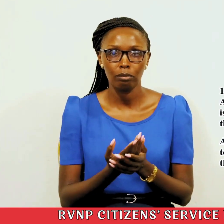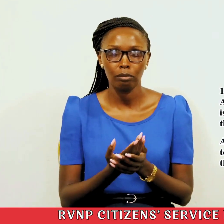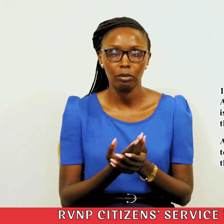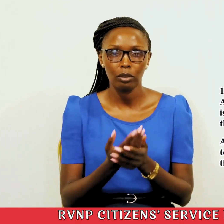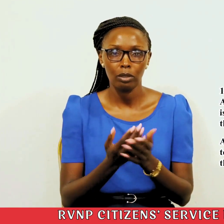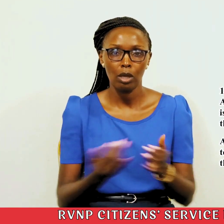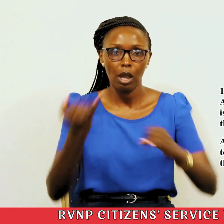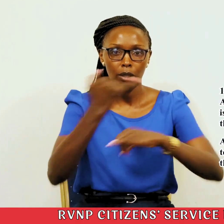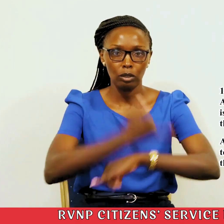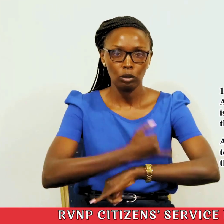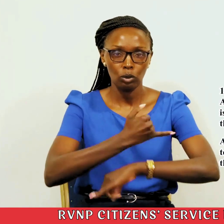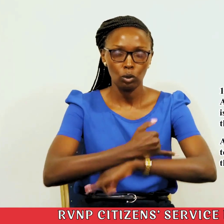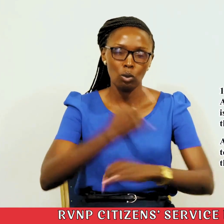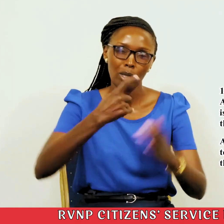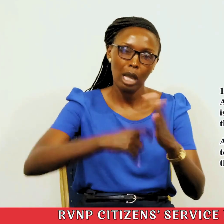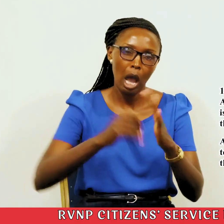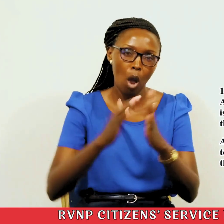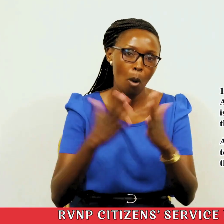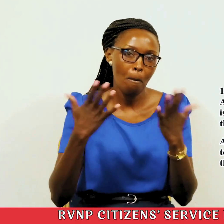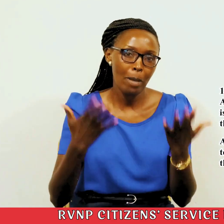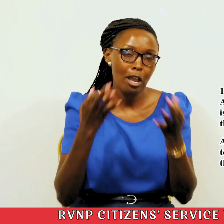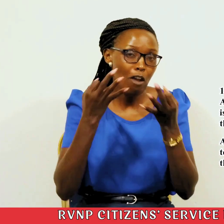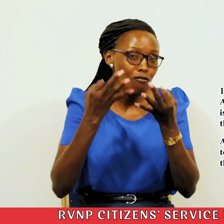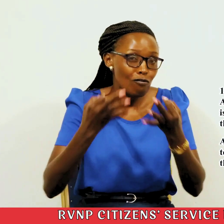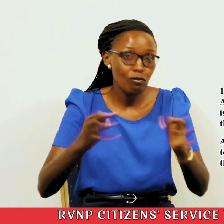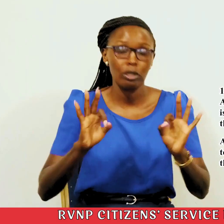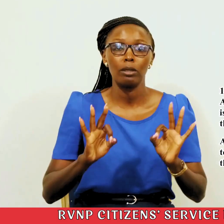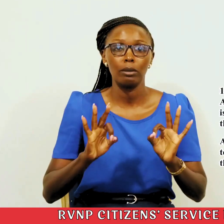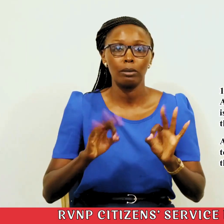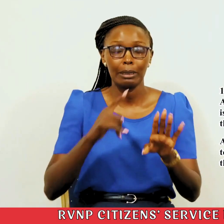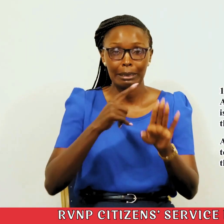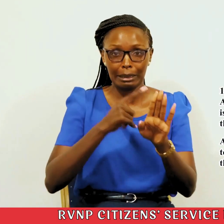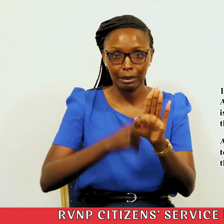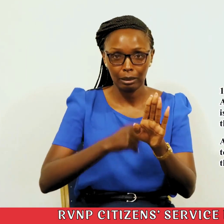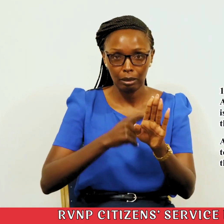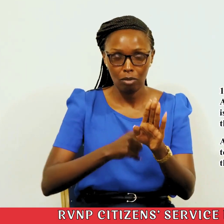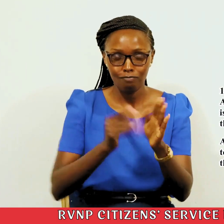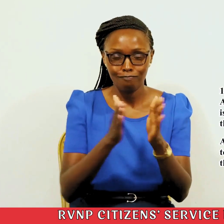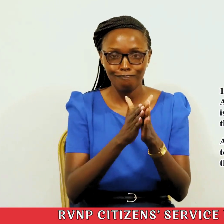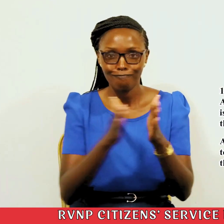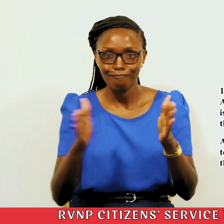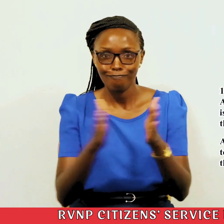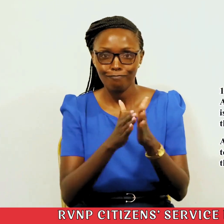service. The timeline is within 15 minutes.